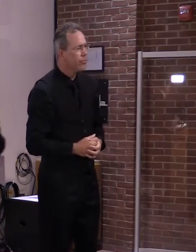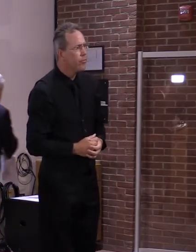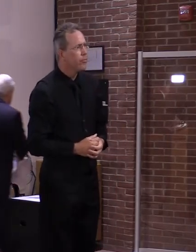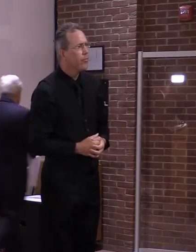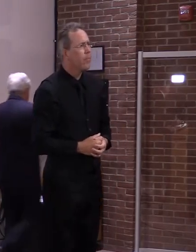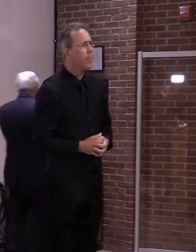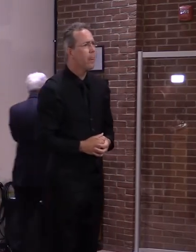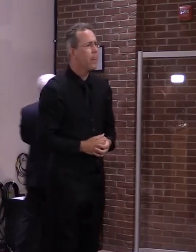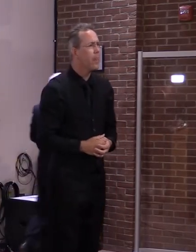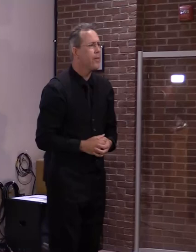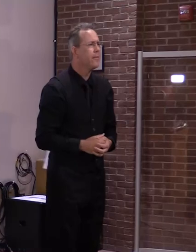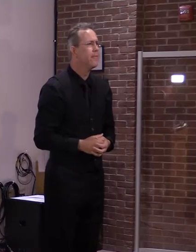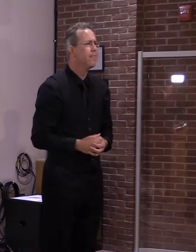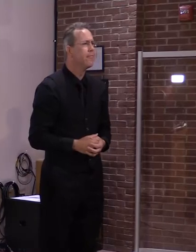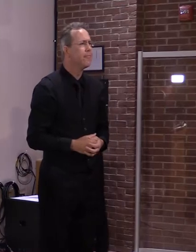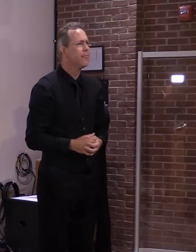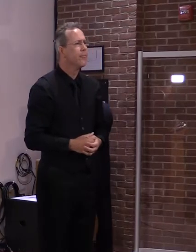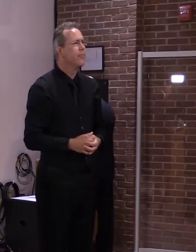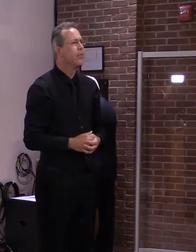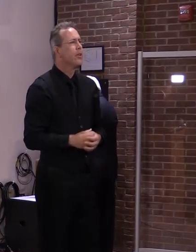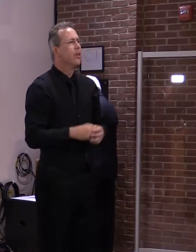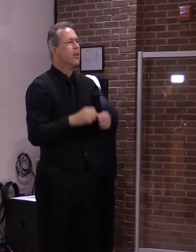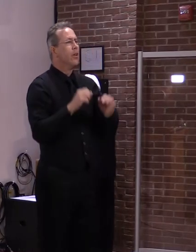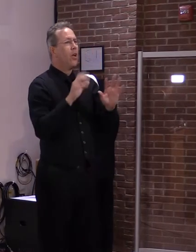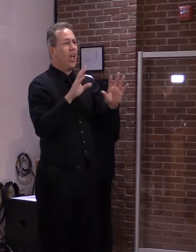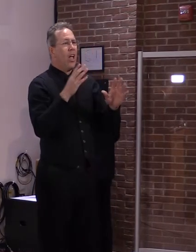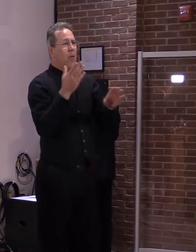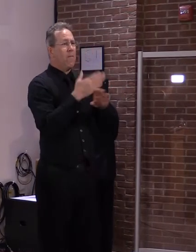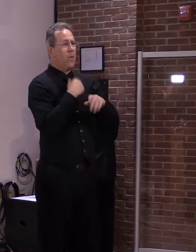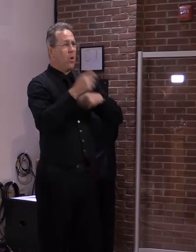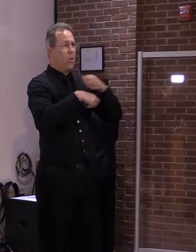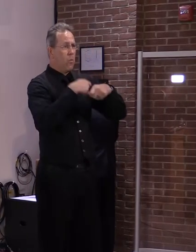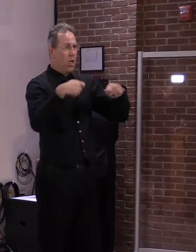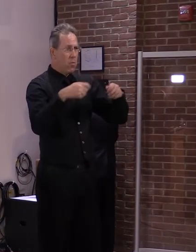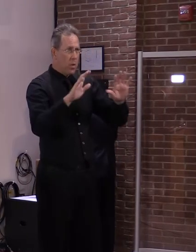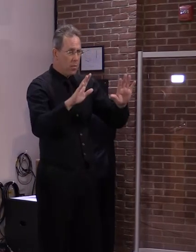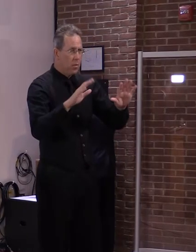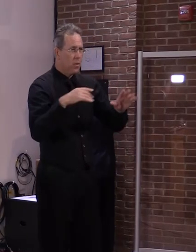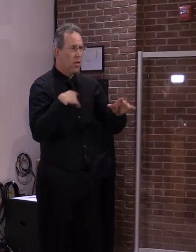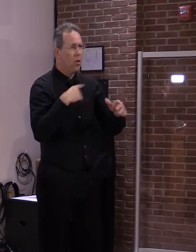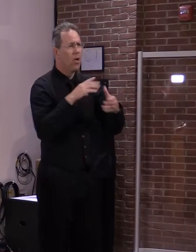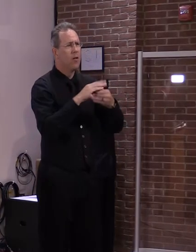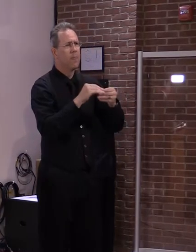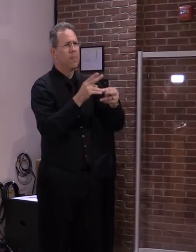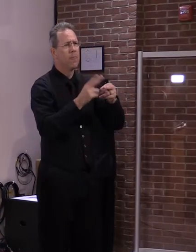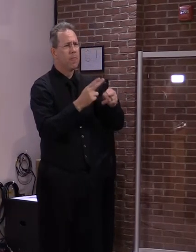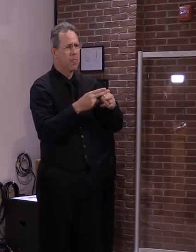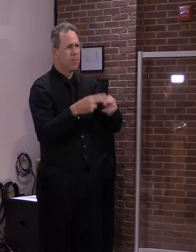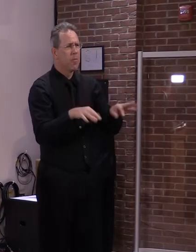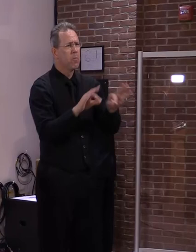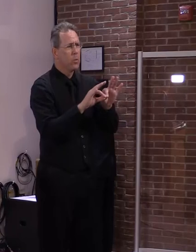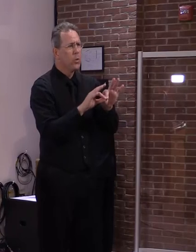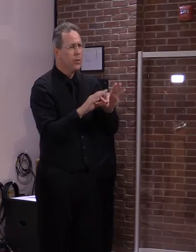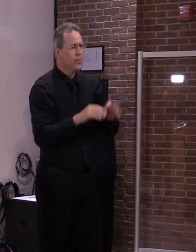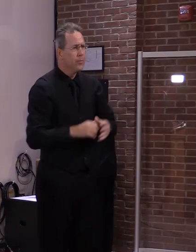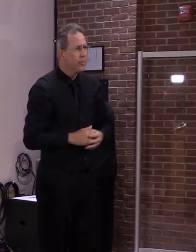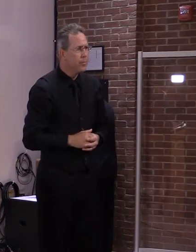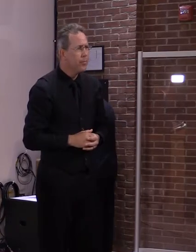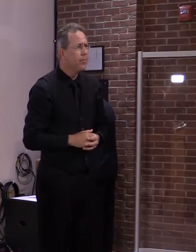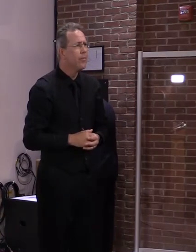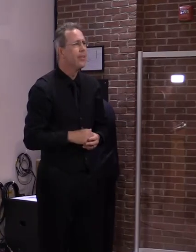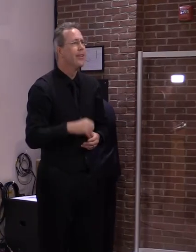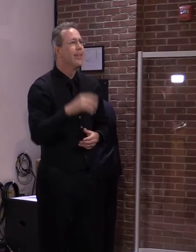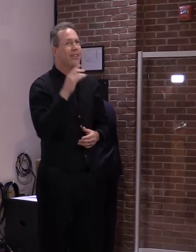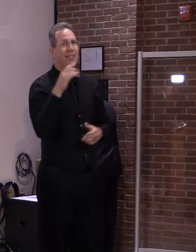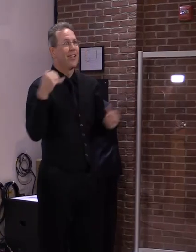Okay, I guess that's it. But before we go, as we begin to get back to normal, and this we did